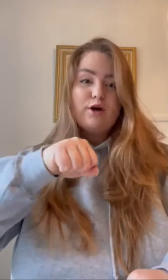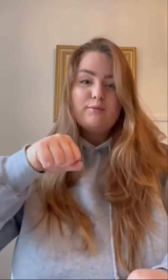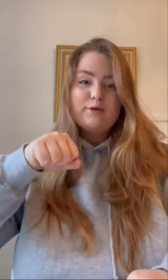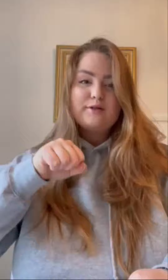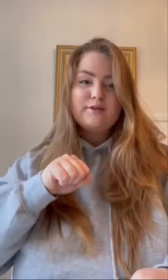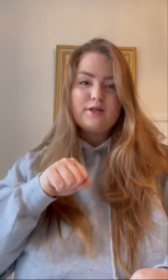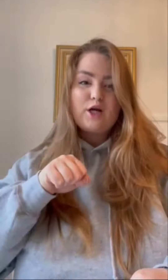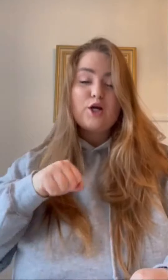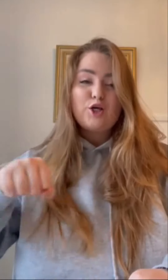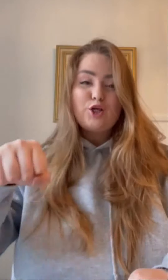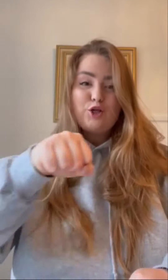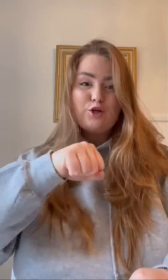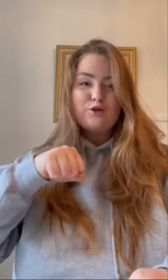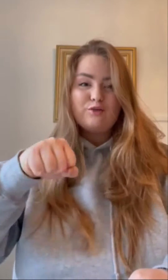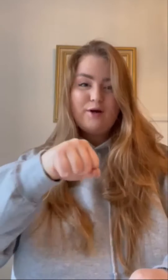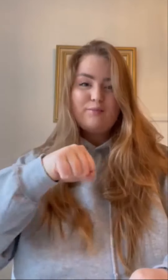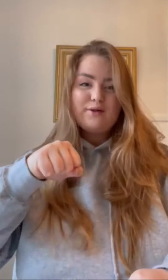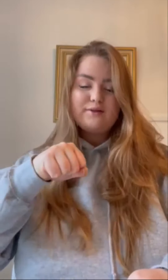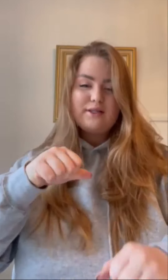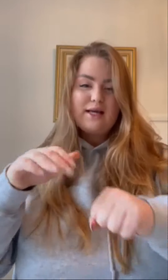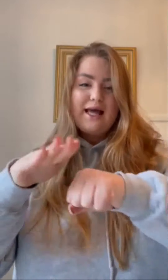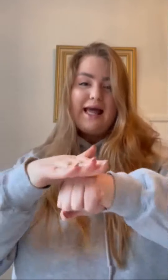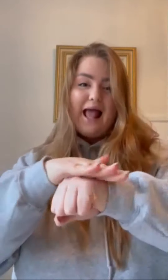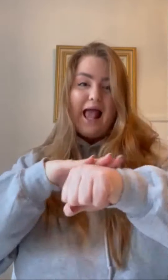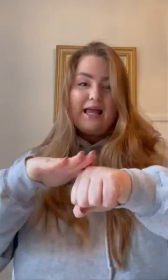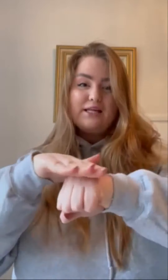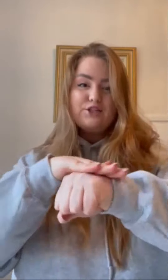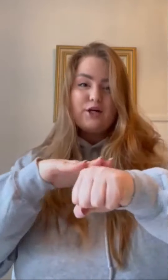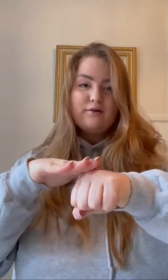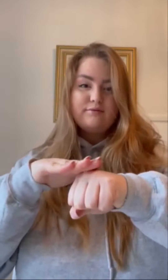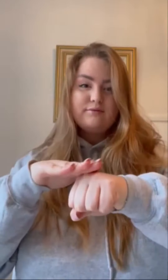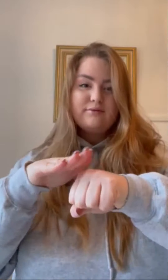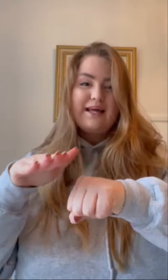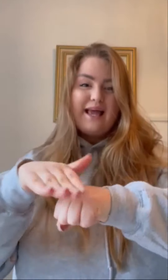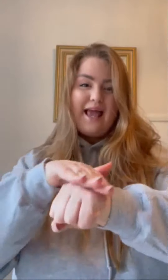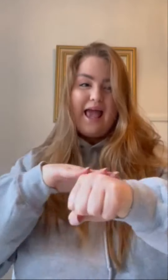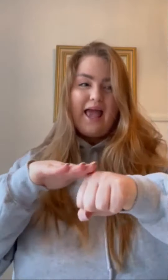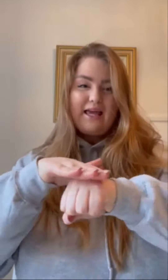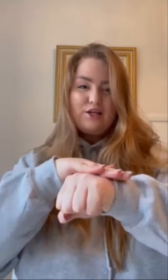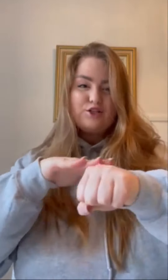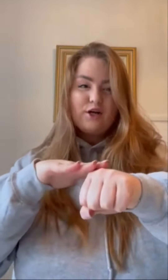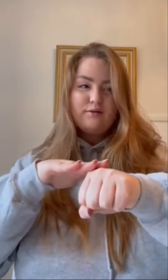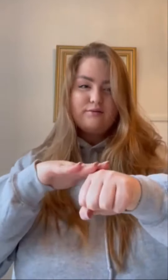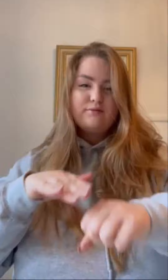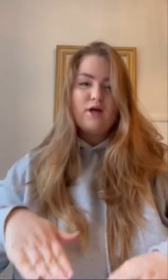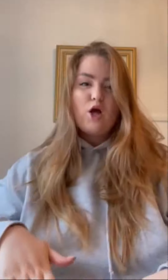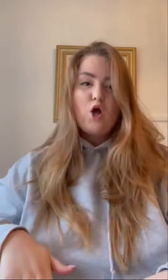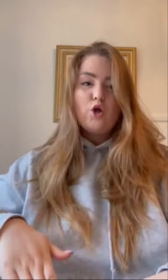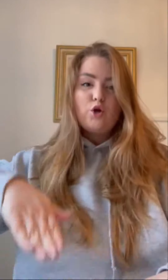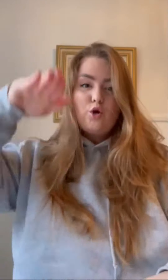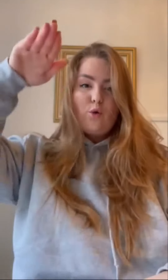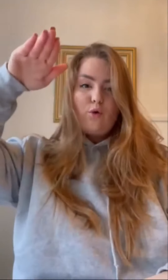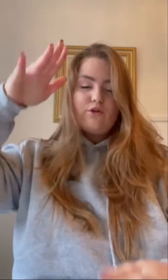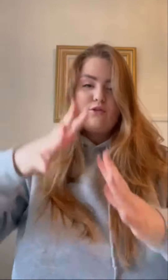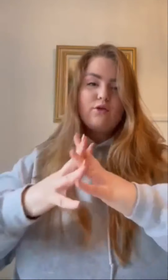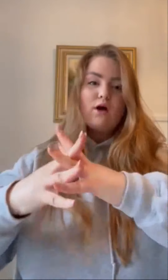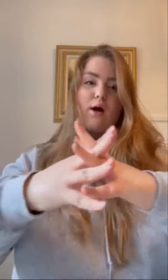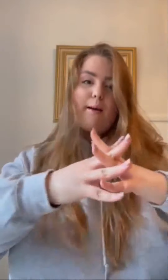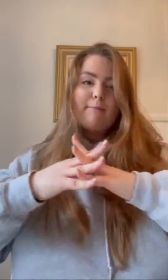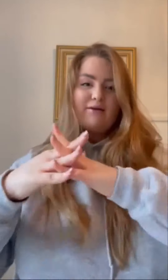Europe, Europe, Asia, Asia, North